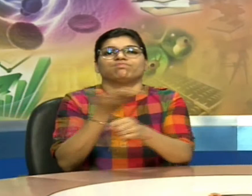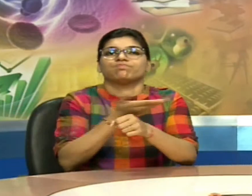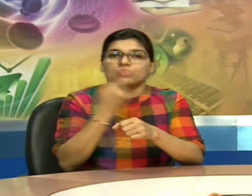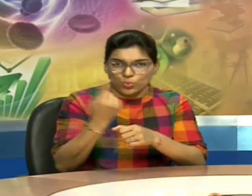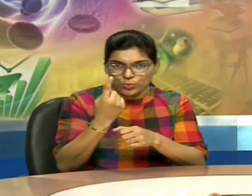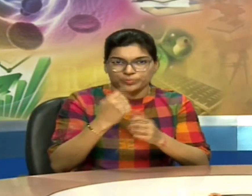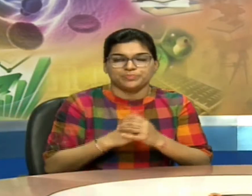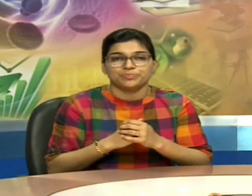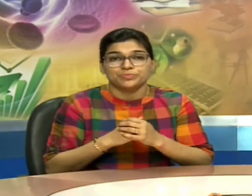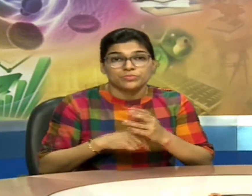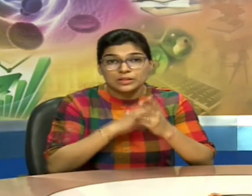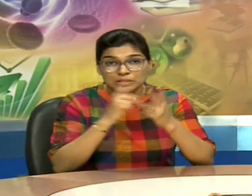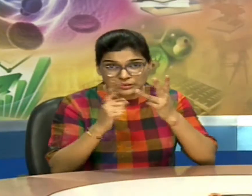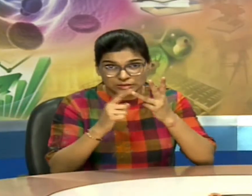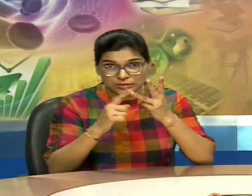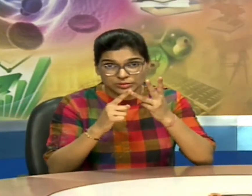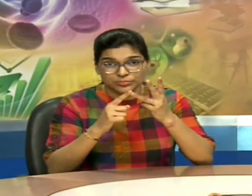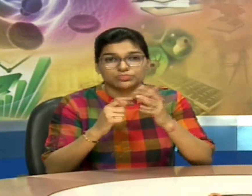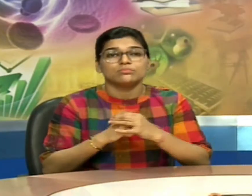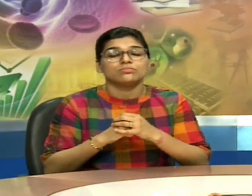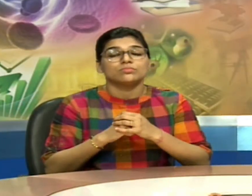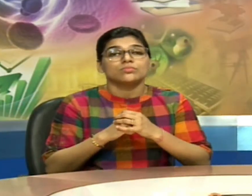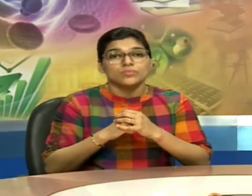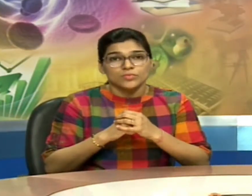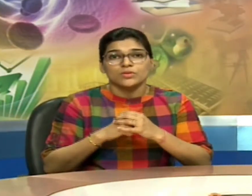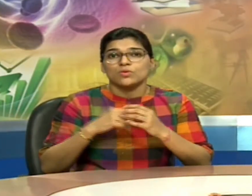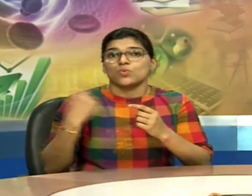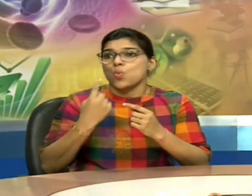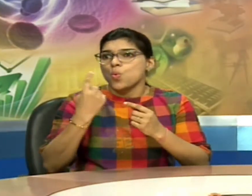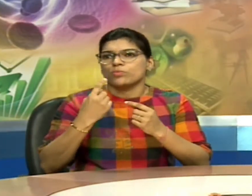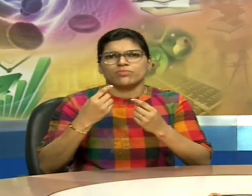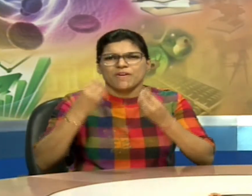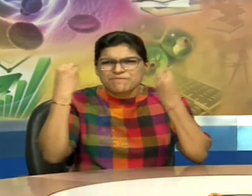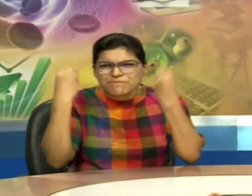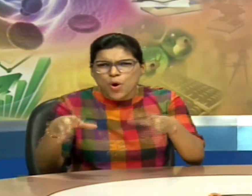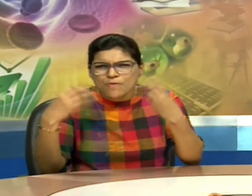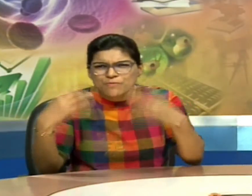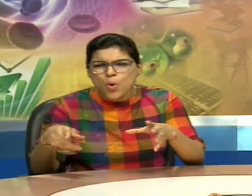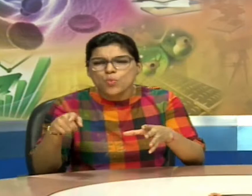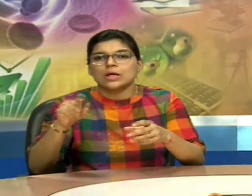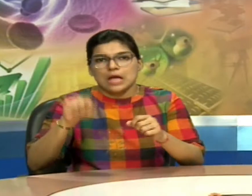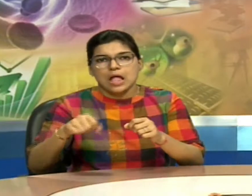It means clearing of forest by cutting of trees.